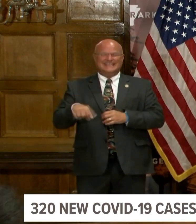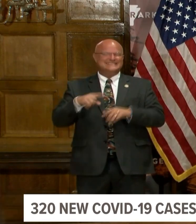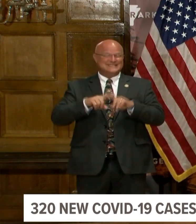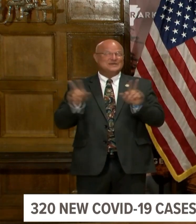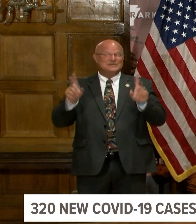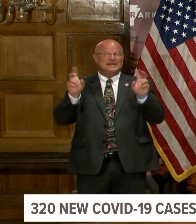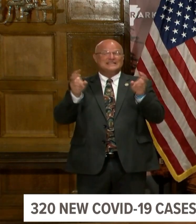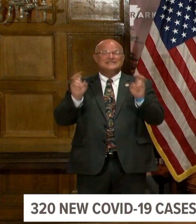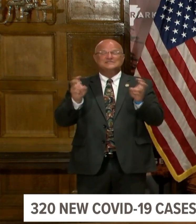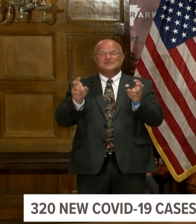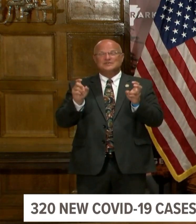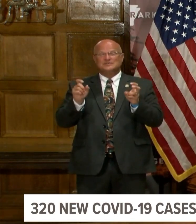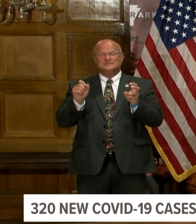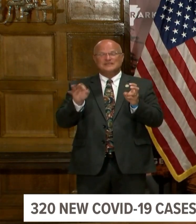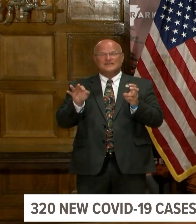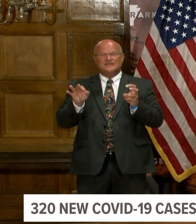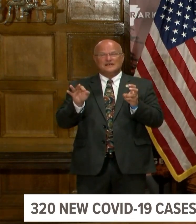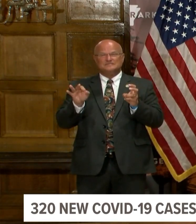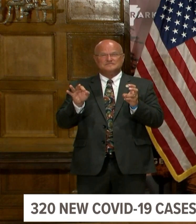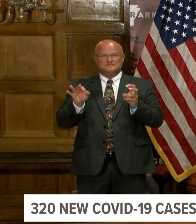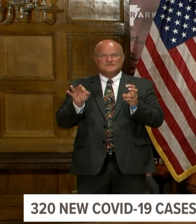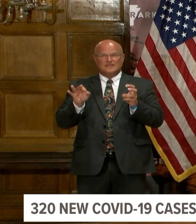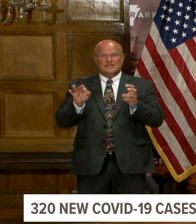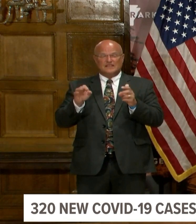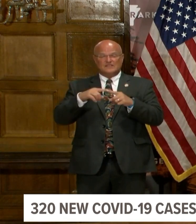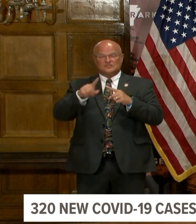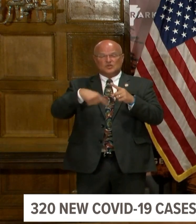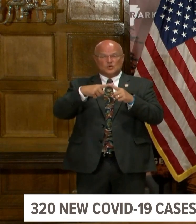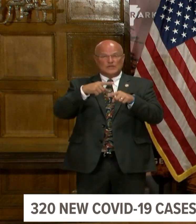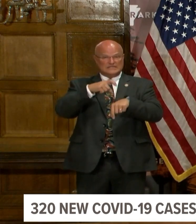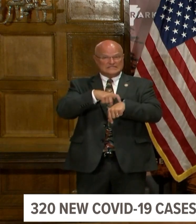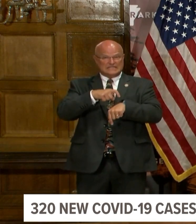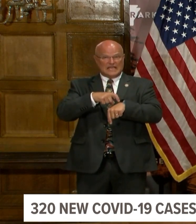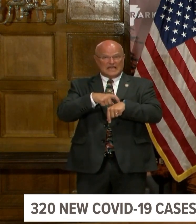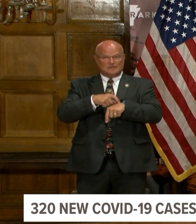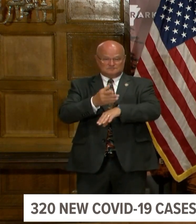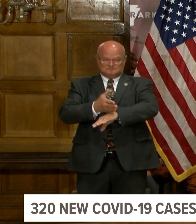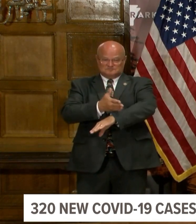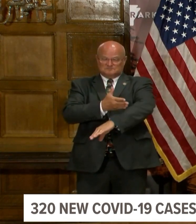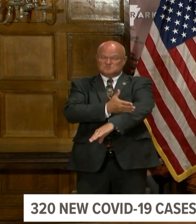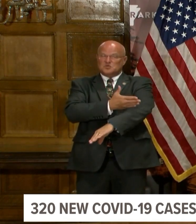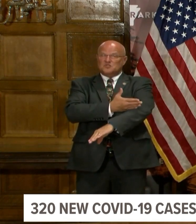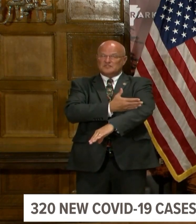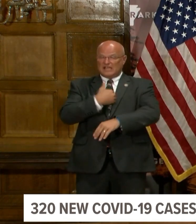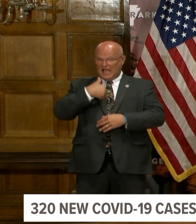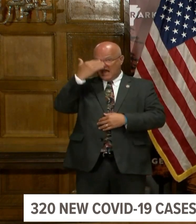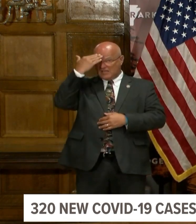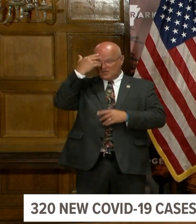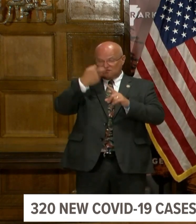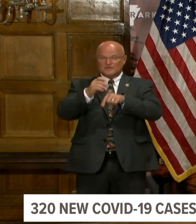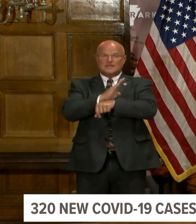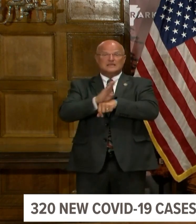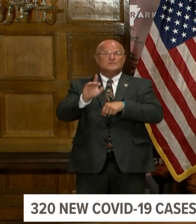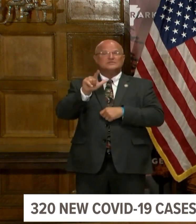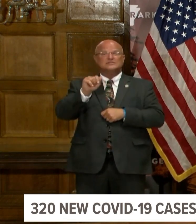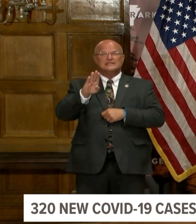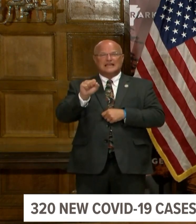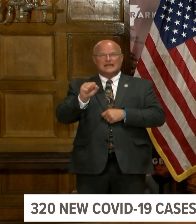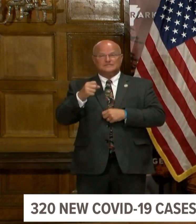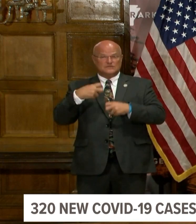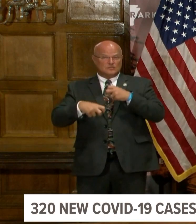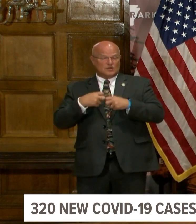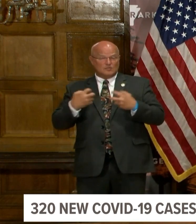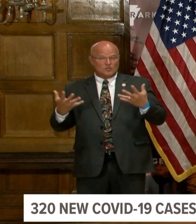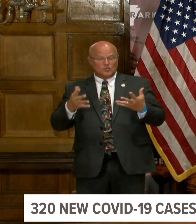But in terms of the turnaround time, it's getting better. I do know that from the commercial labs was the biggest